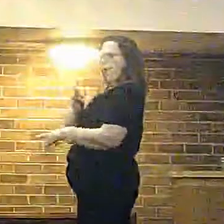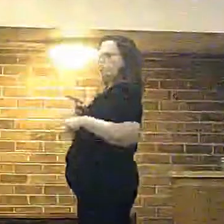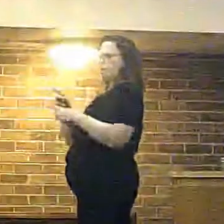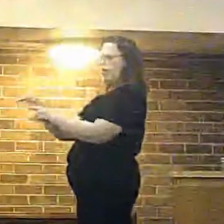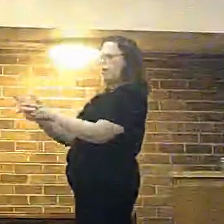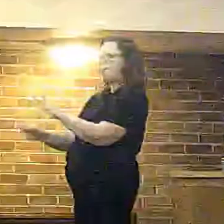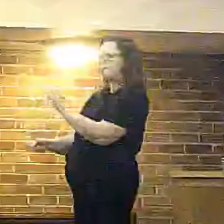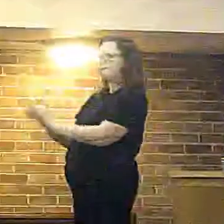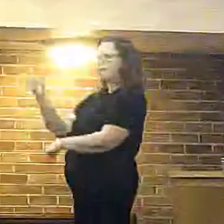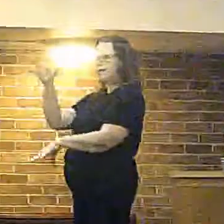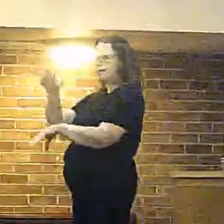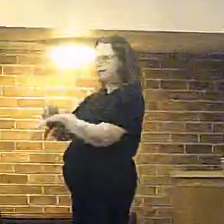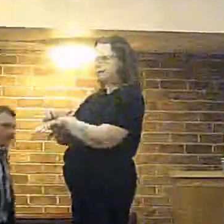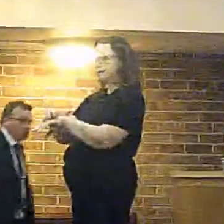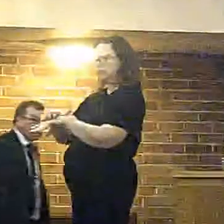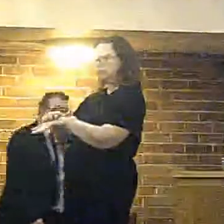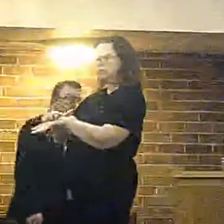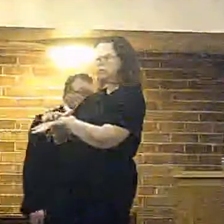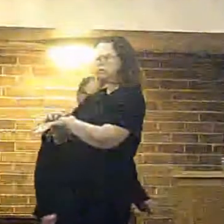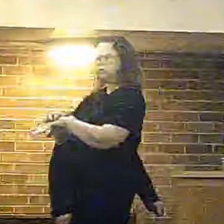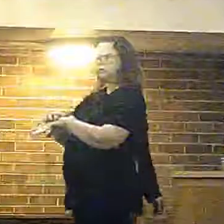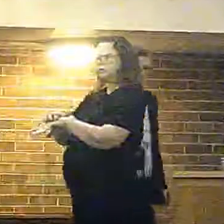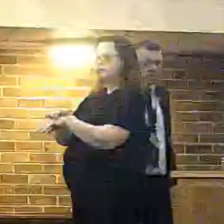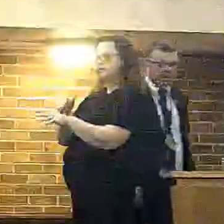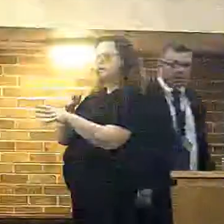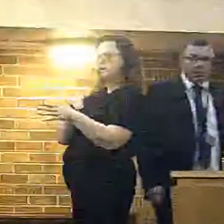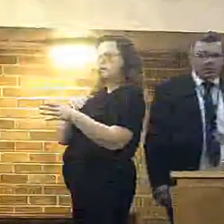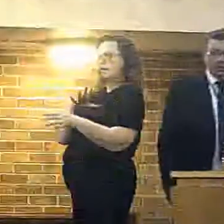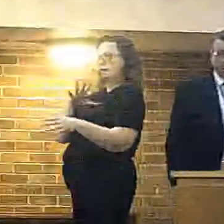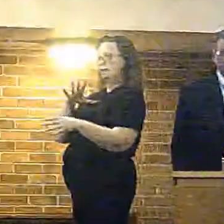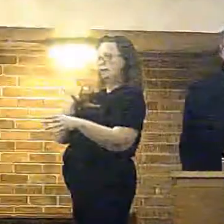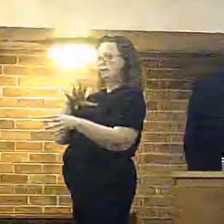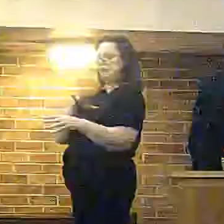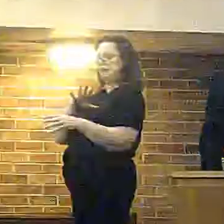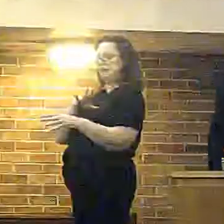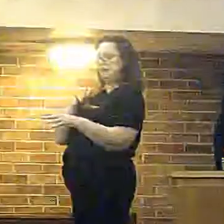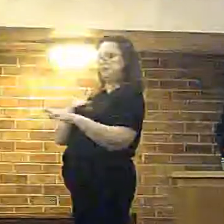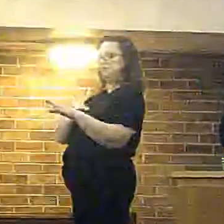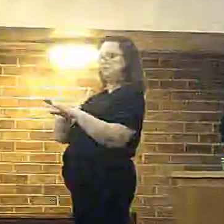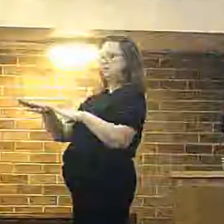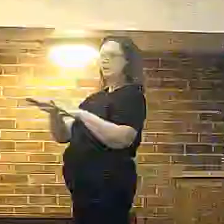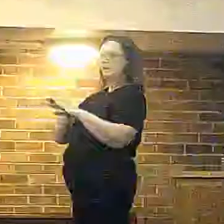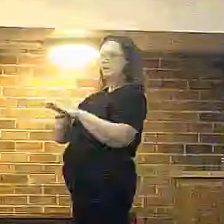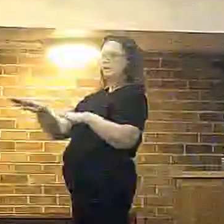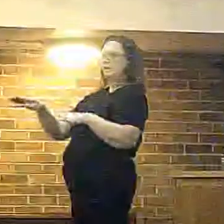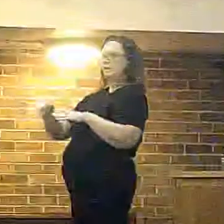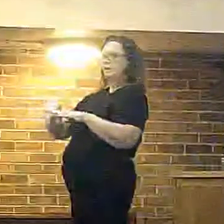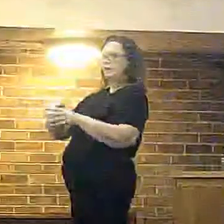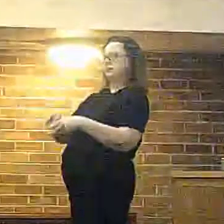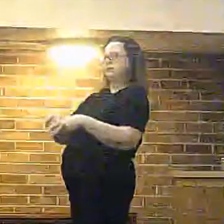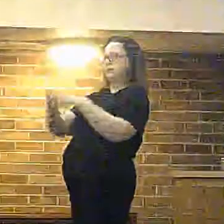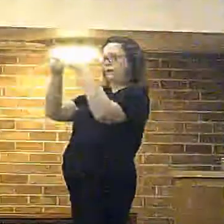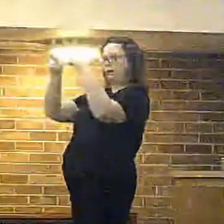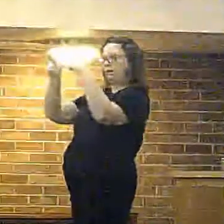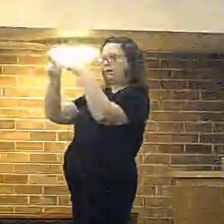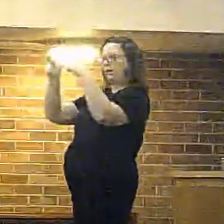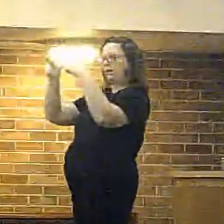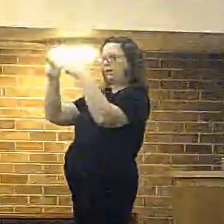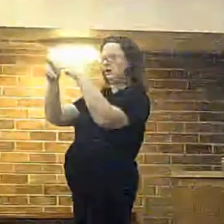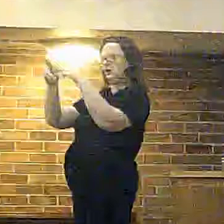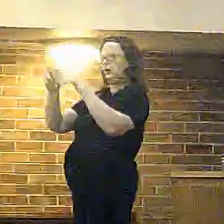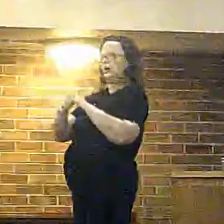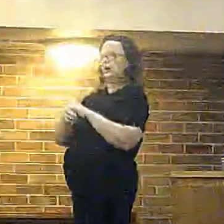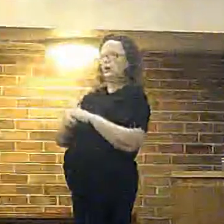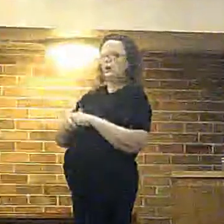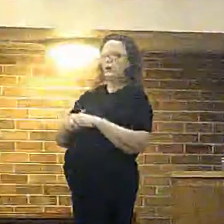Proposal: demolition of existing training tower and construction of steel training tower in a revised location. I can save you reading out